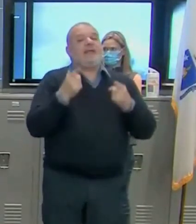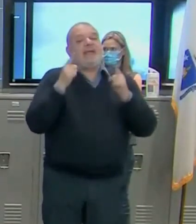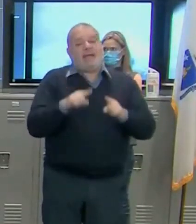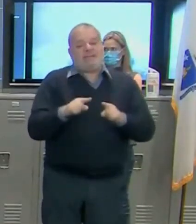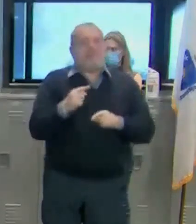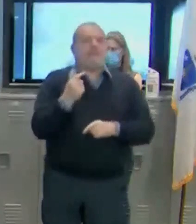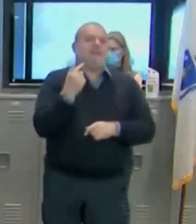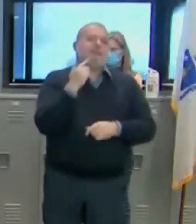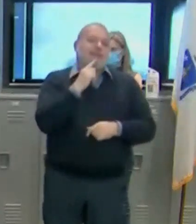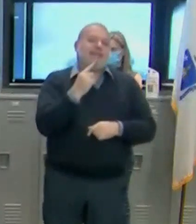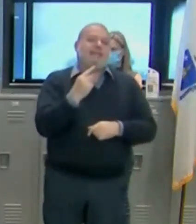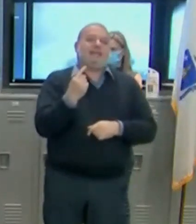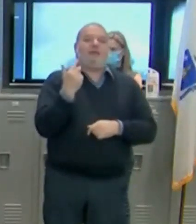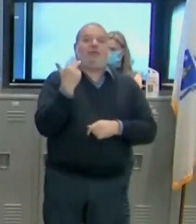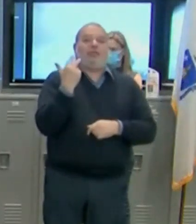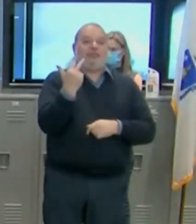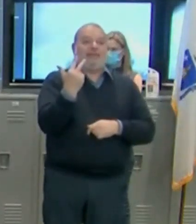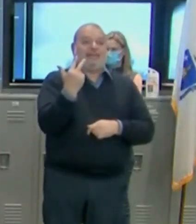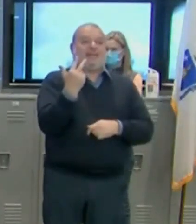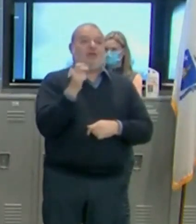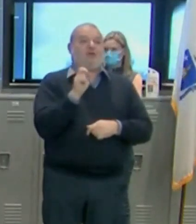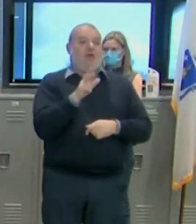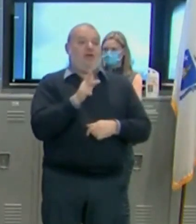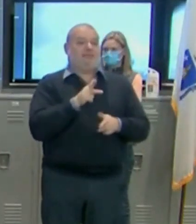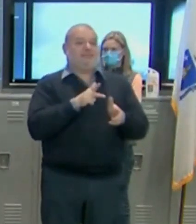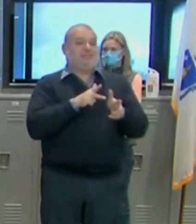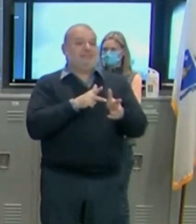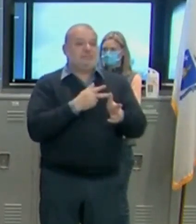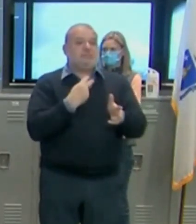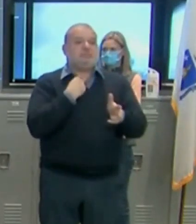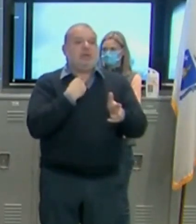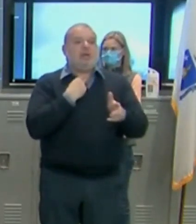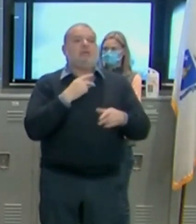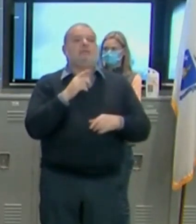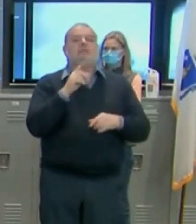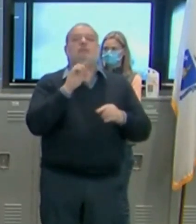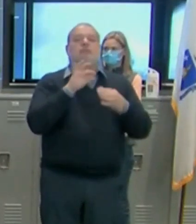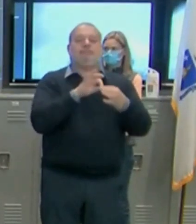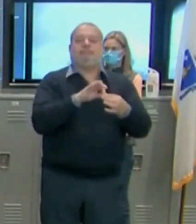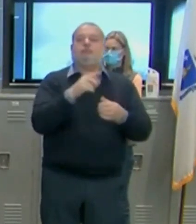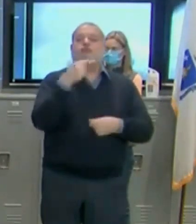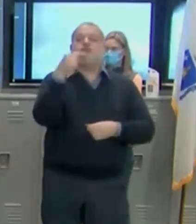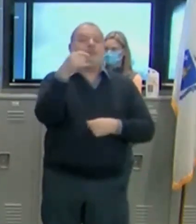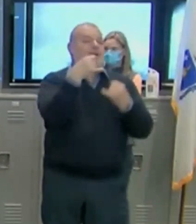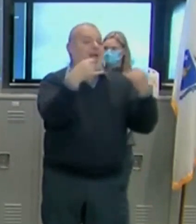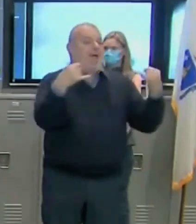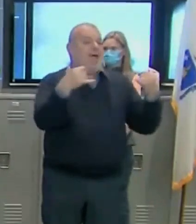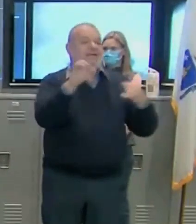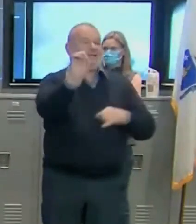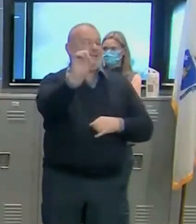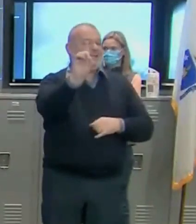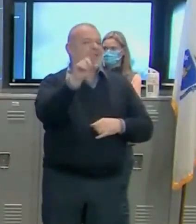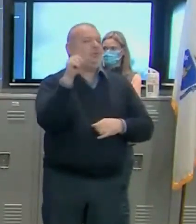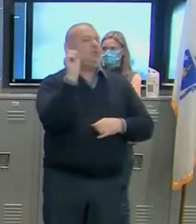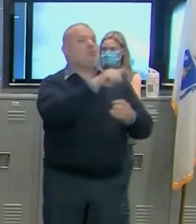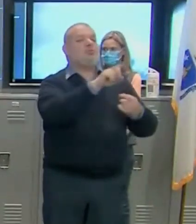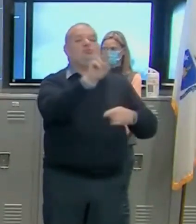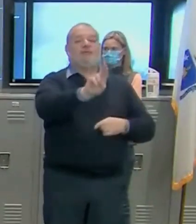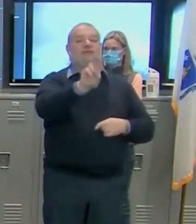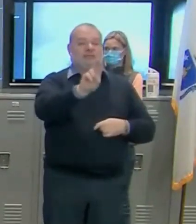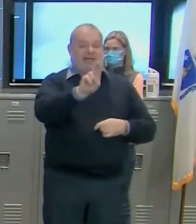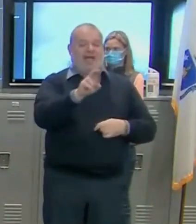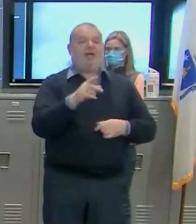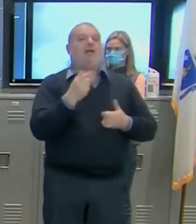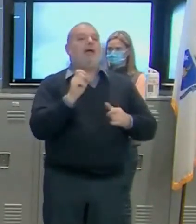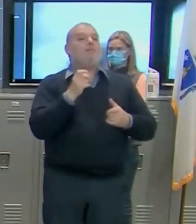B branch at various times throughout the day. Again, I encourage folks to continue to heed the governor's words